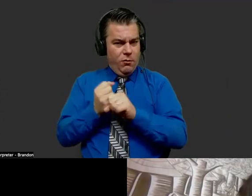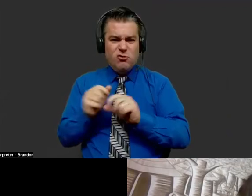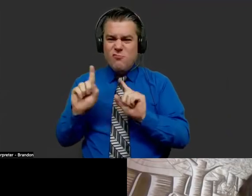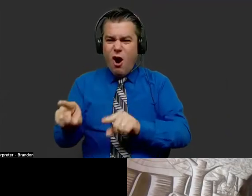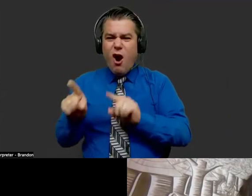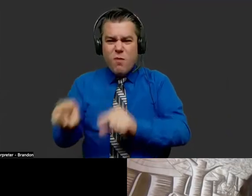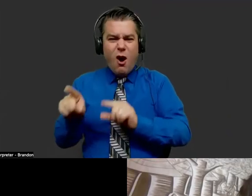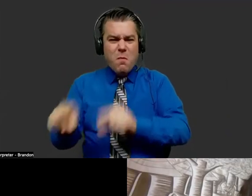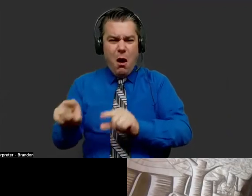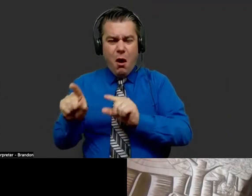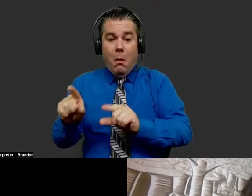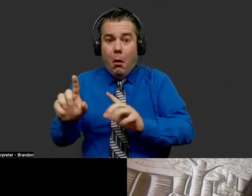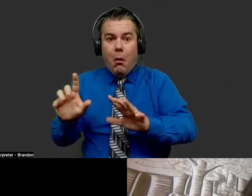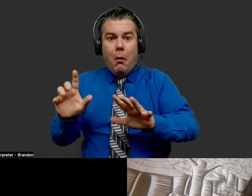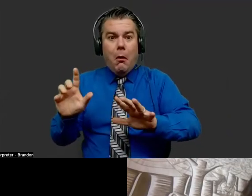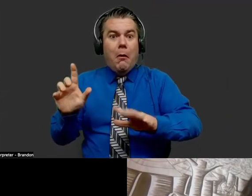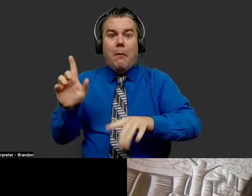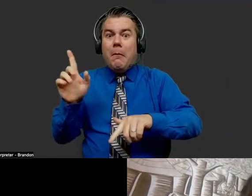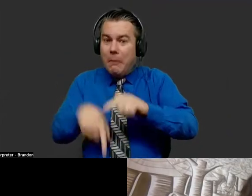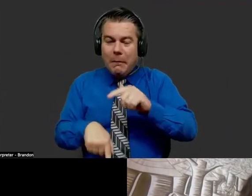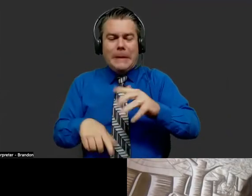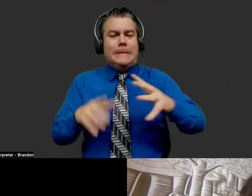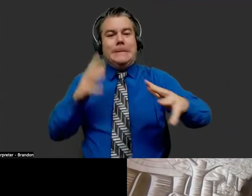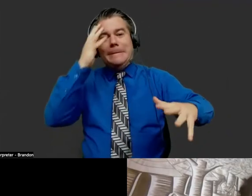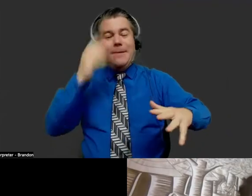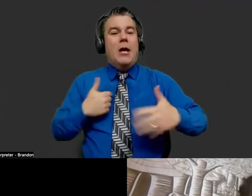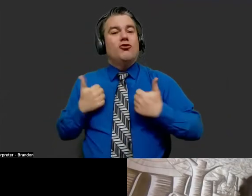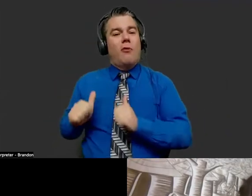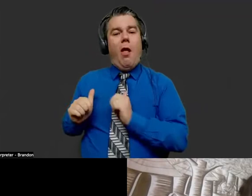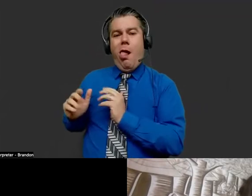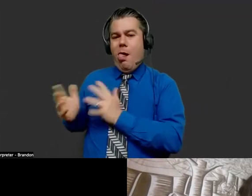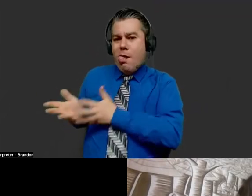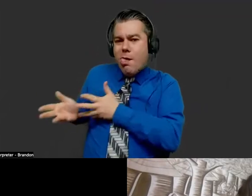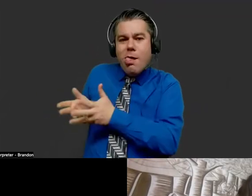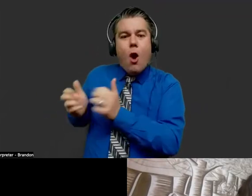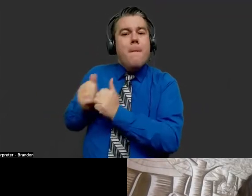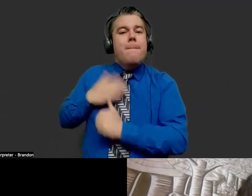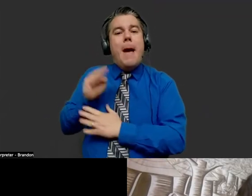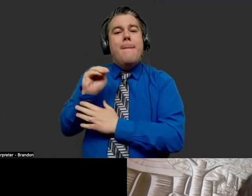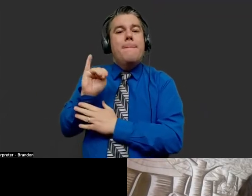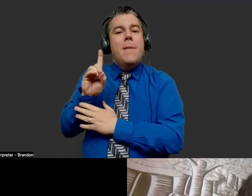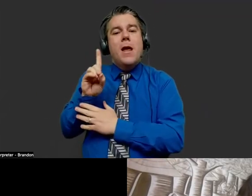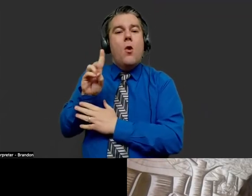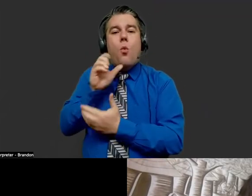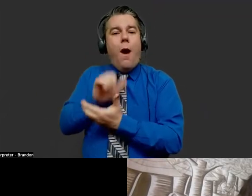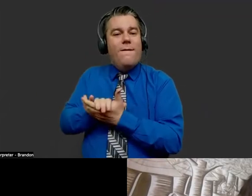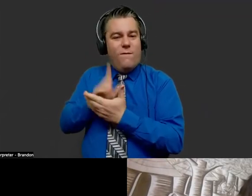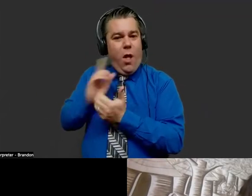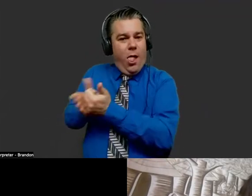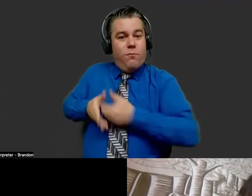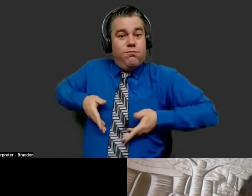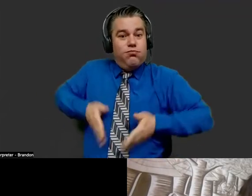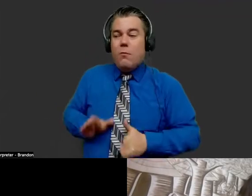to miss this, but I tried talking my midwife into like coming with me. I'm like, if I go into labor, we can just have a baby